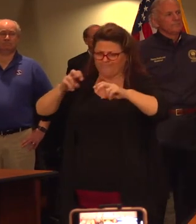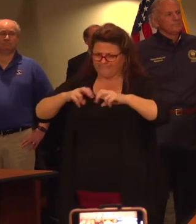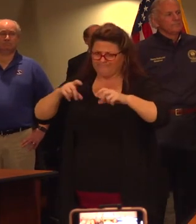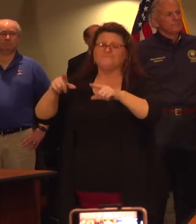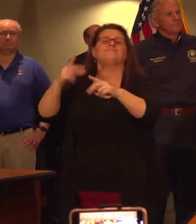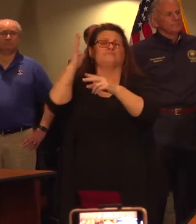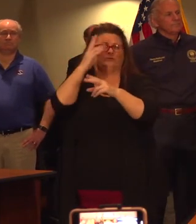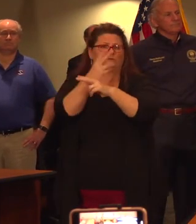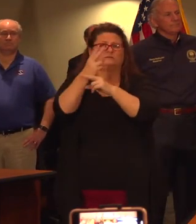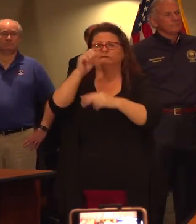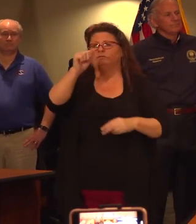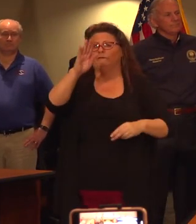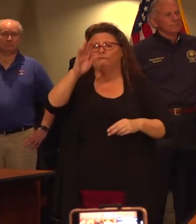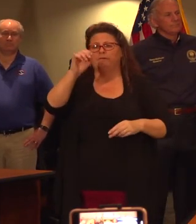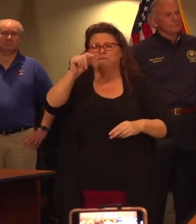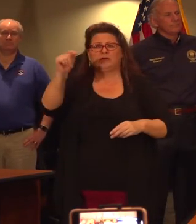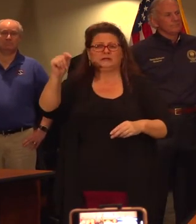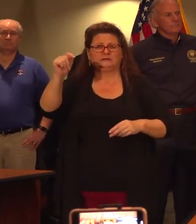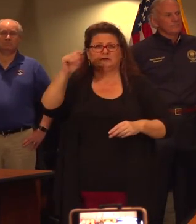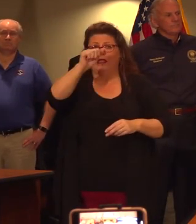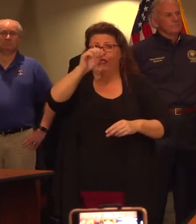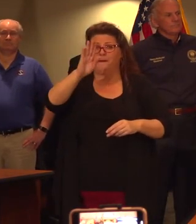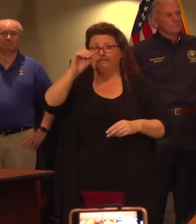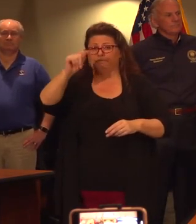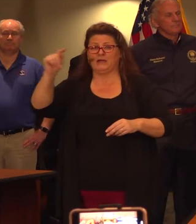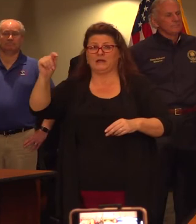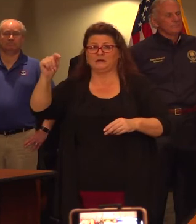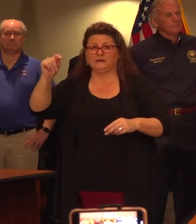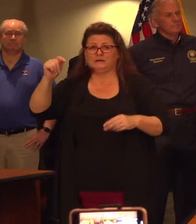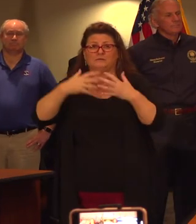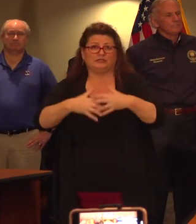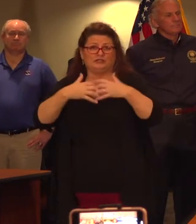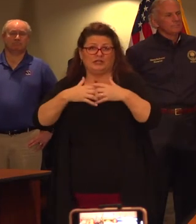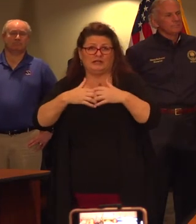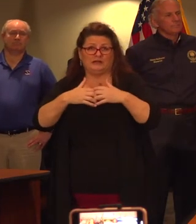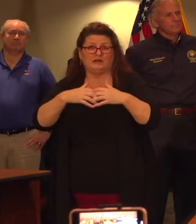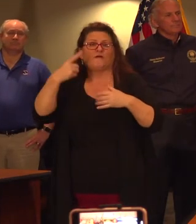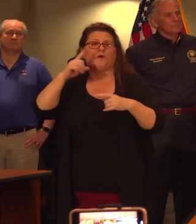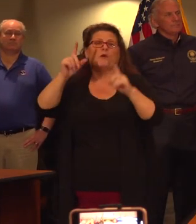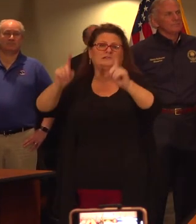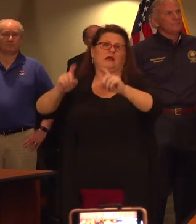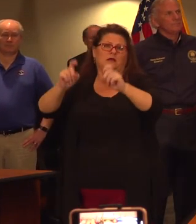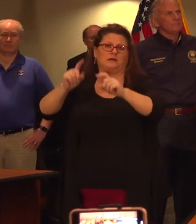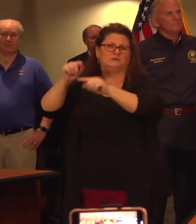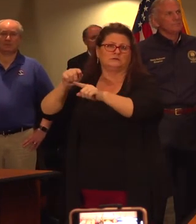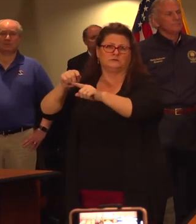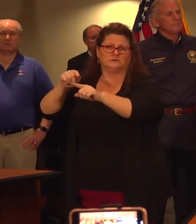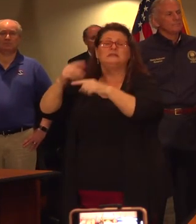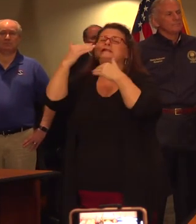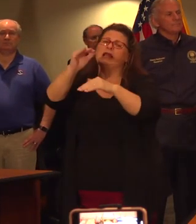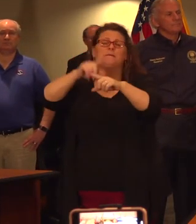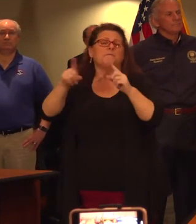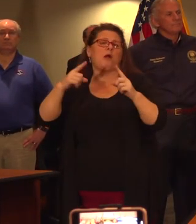rapid testing machines in pockets where testing access may be limited. We realize we're asking a lot